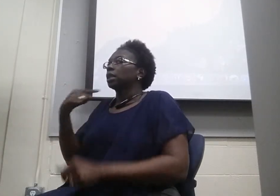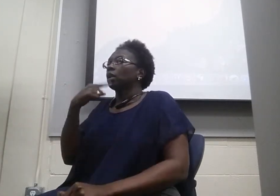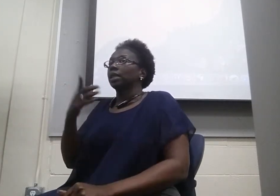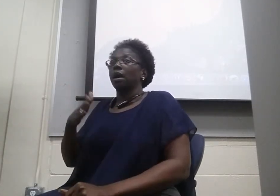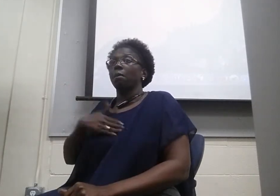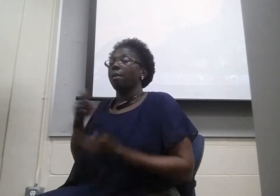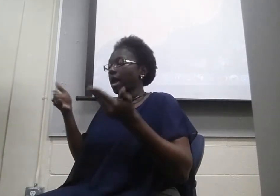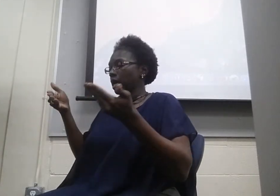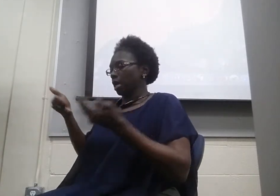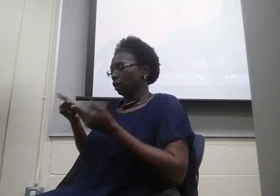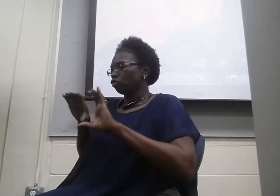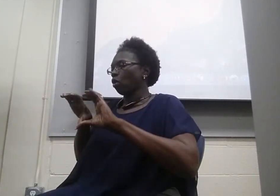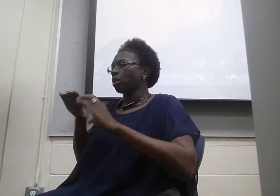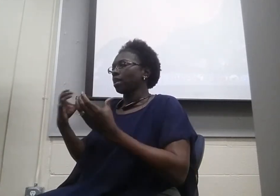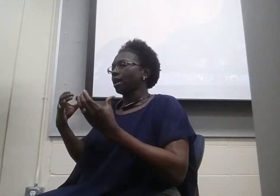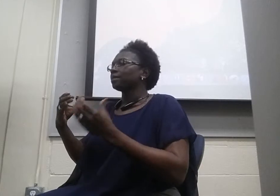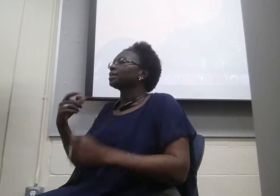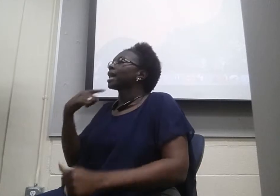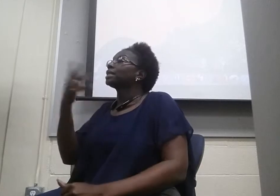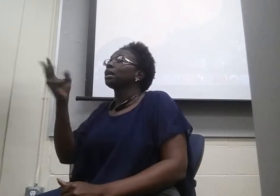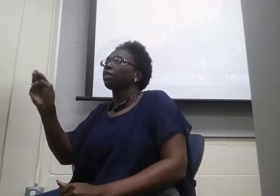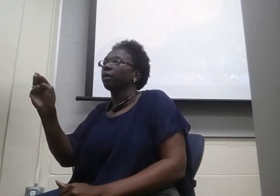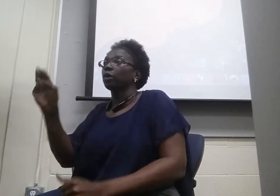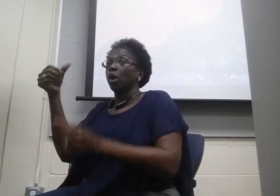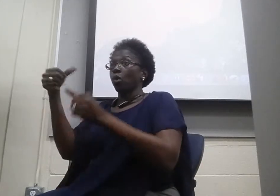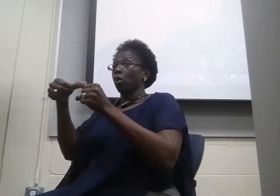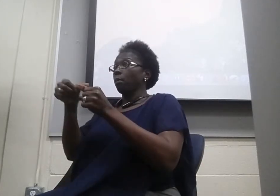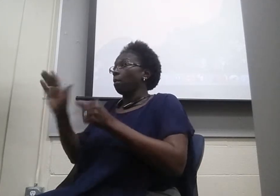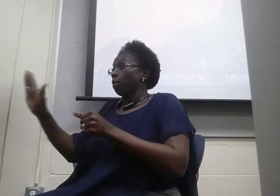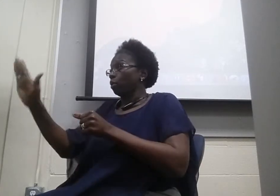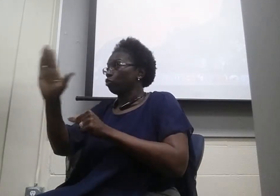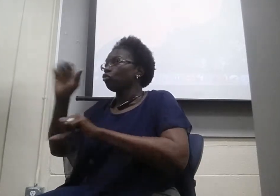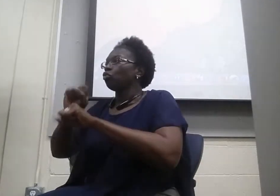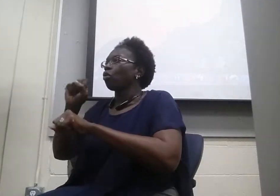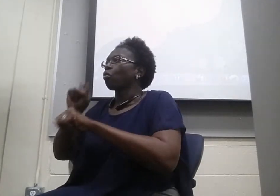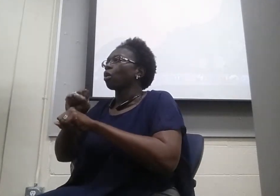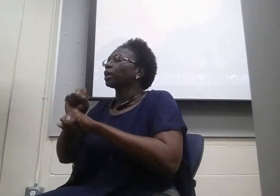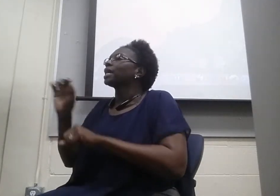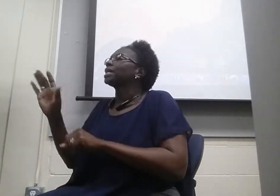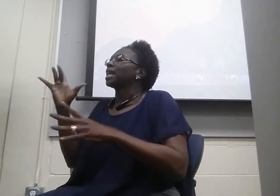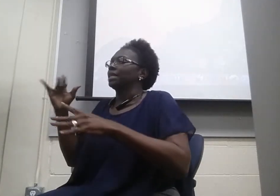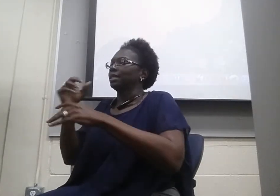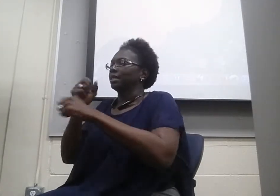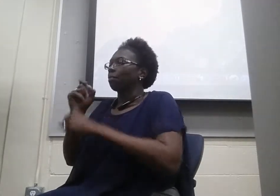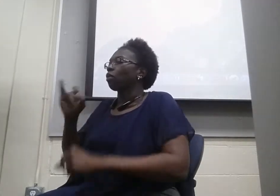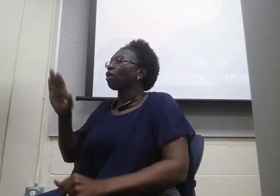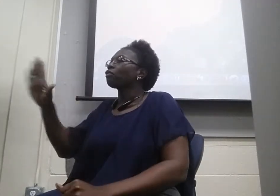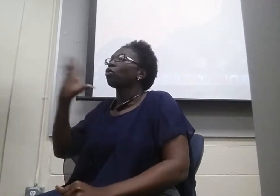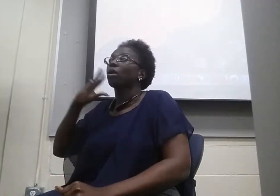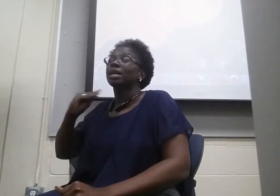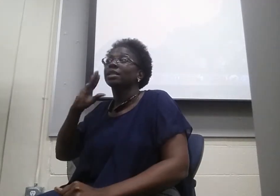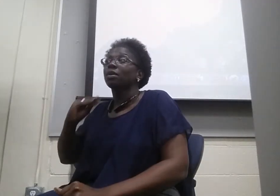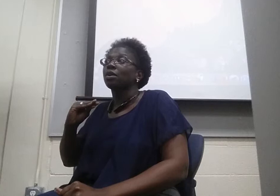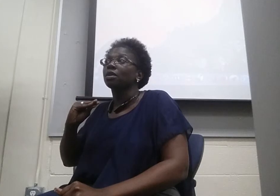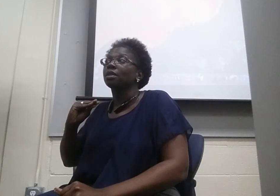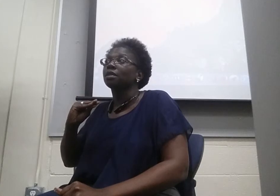that remember, all the work you do is a summation of what you've already experienced. It's not like what you've done already in your life doesn't matter. All